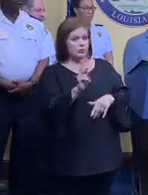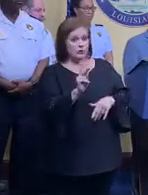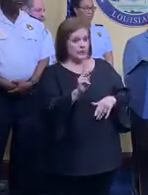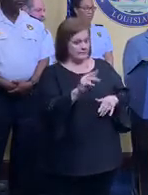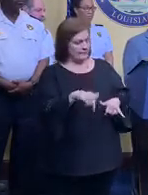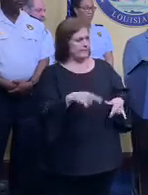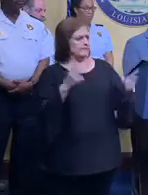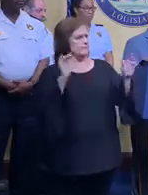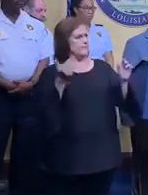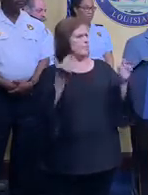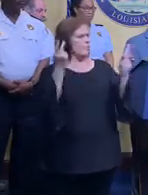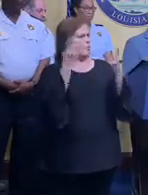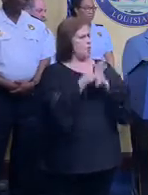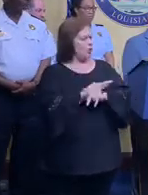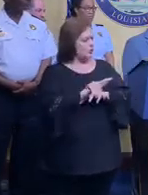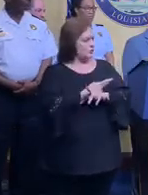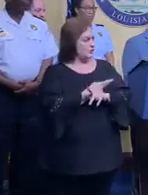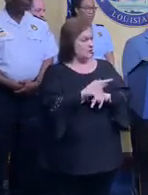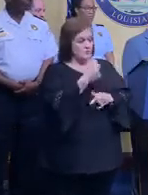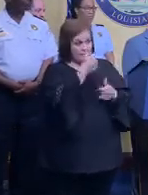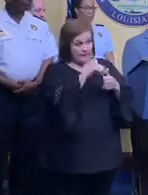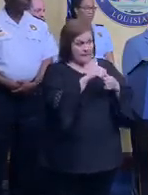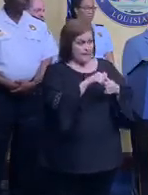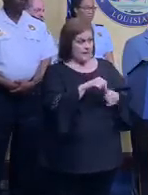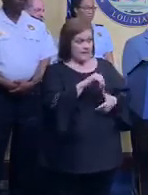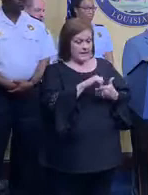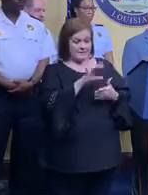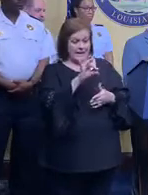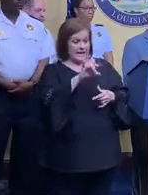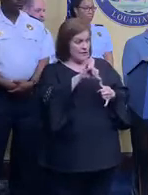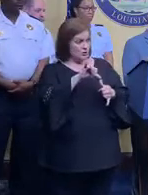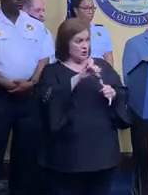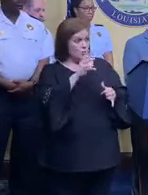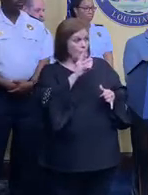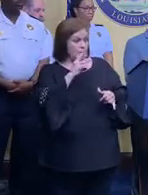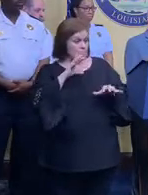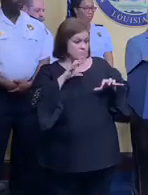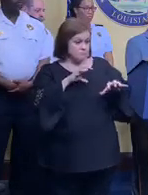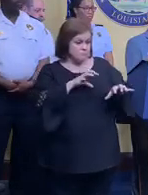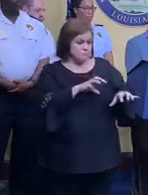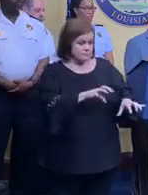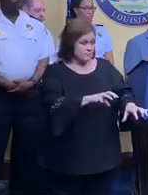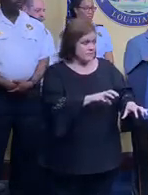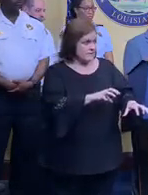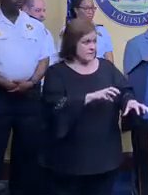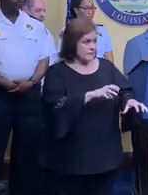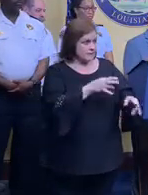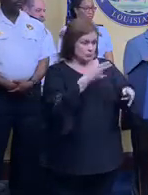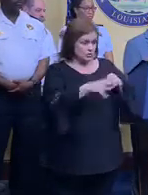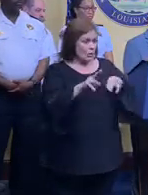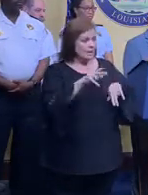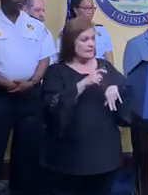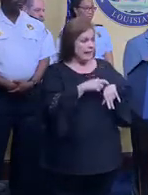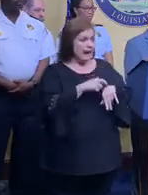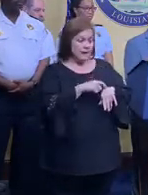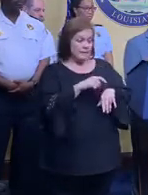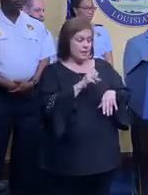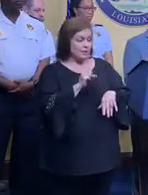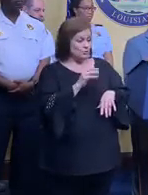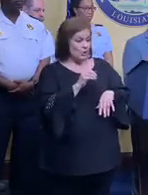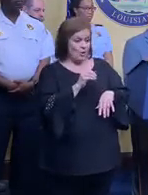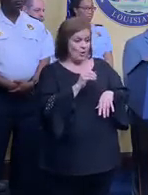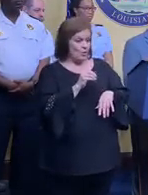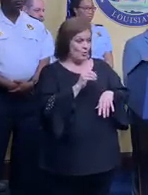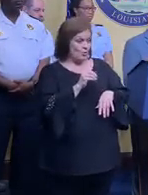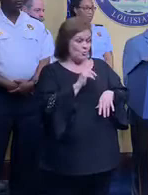numbers, in excess of 8 inches within 3 hours, that's a major storm, and I can challenge that any system anywhere in this country that